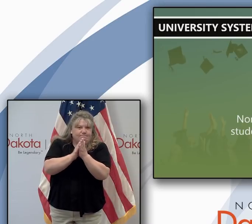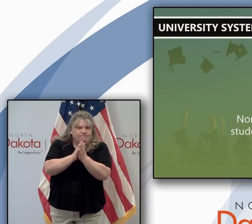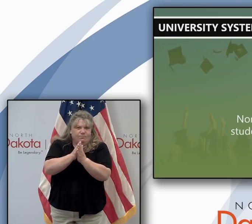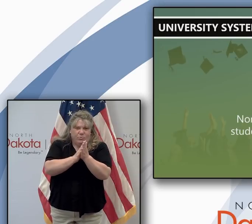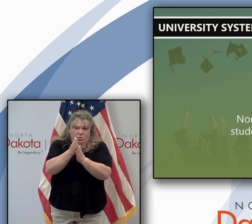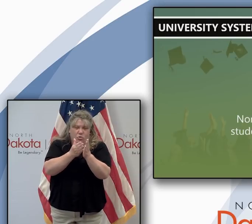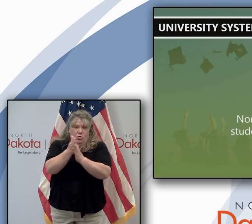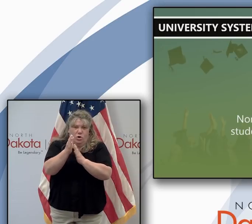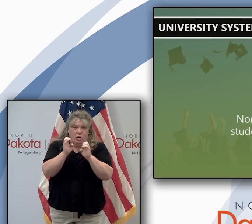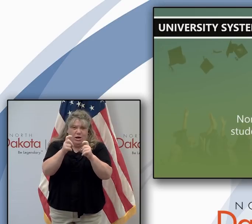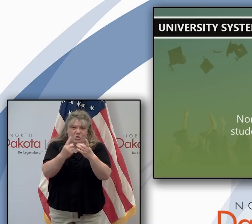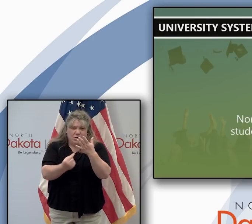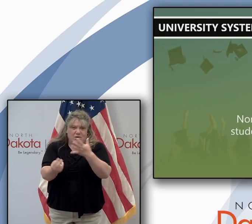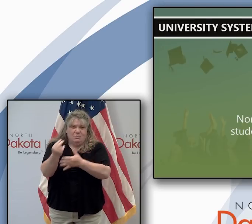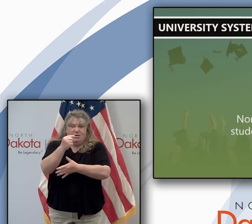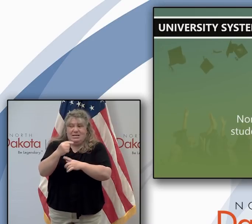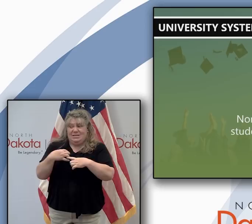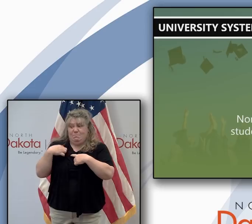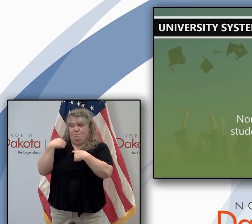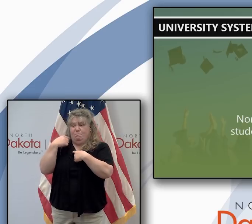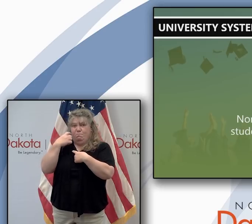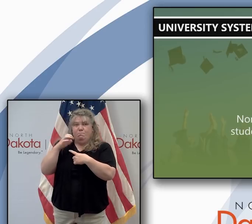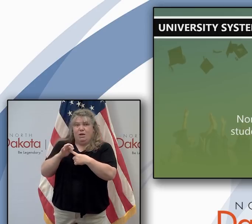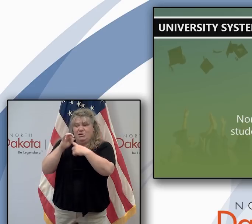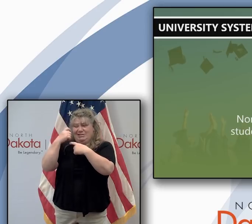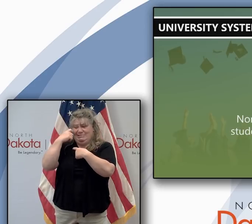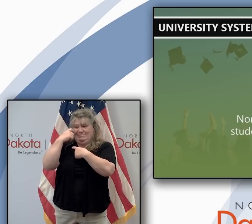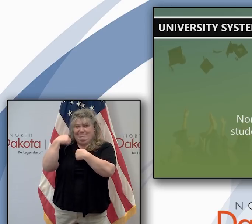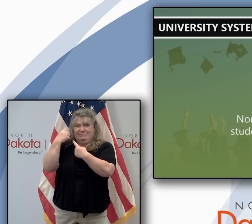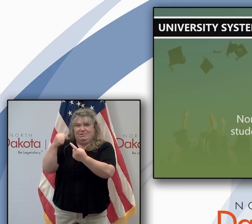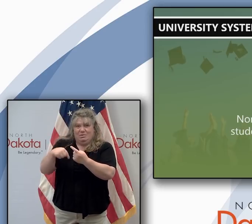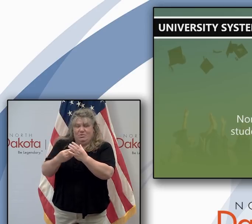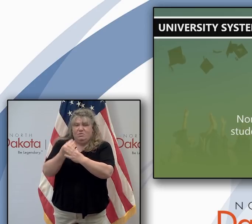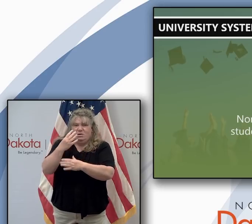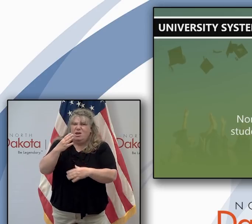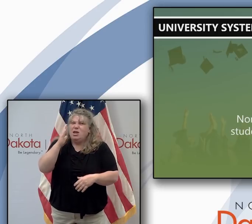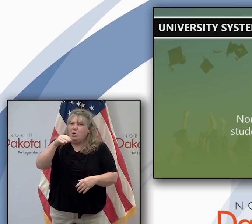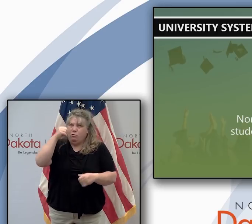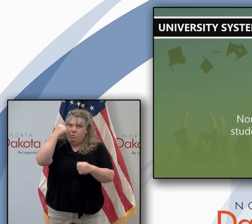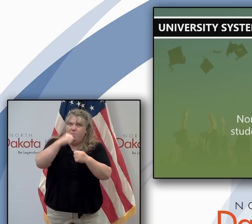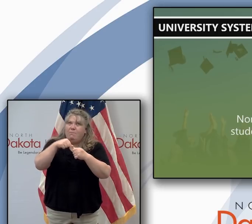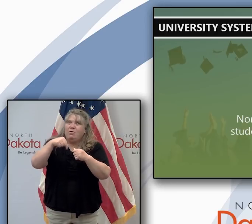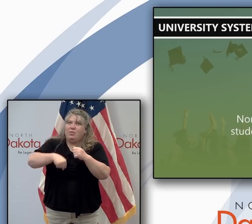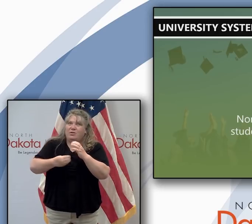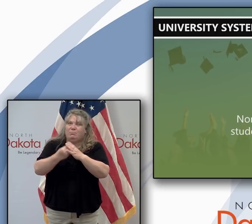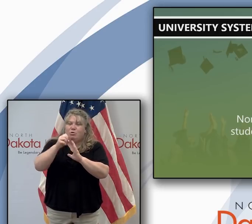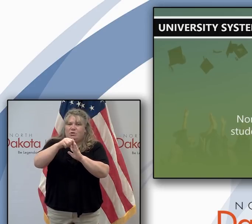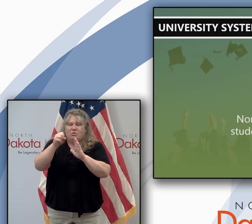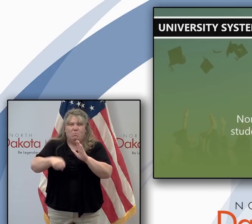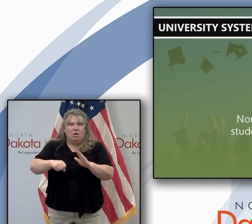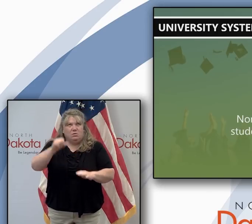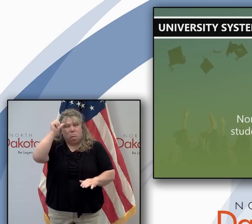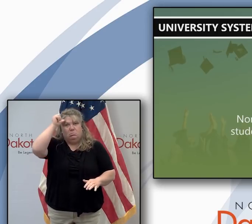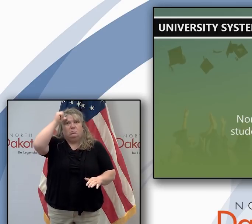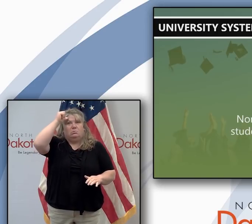journey, particularly this past semester. You'll remember your spring semester your entire life, I'm sure, the one that